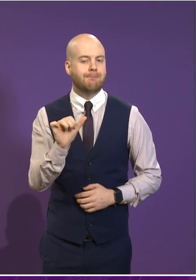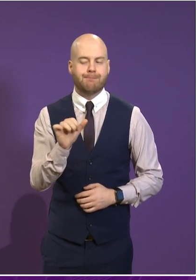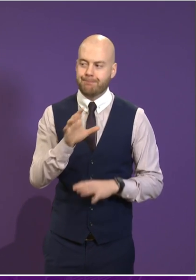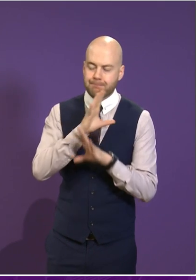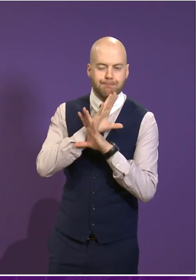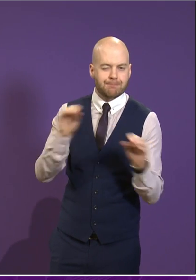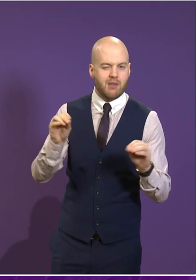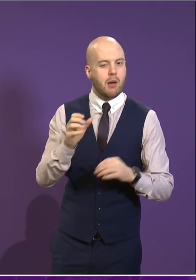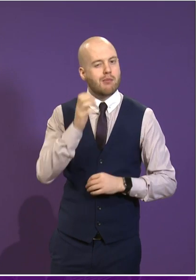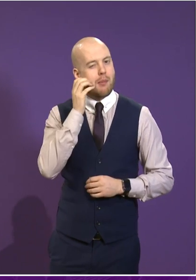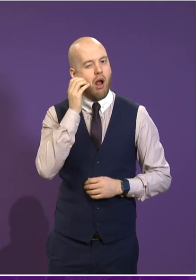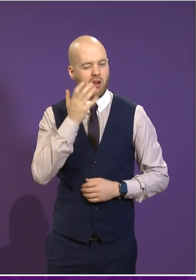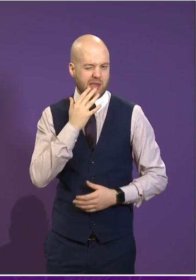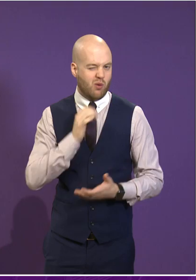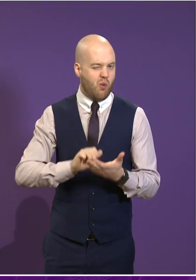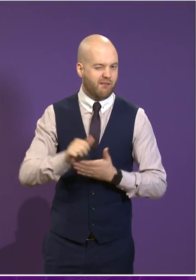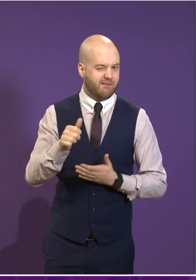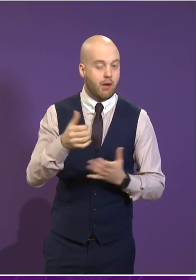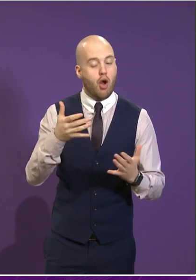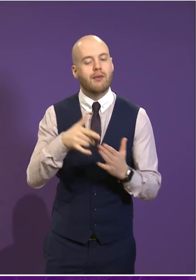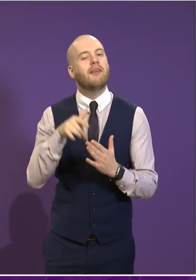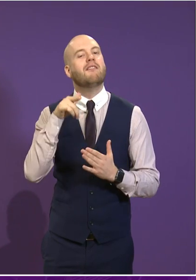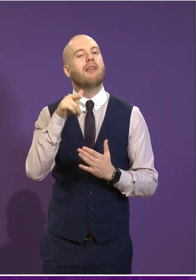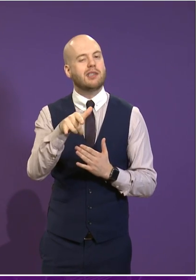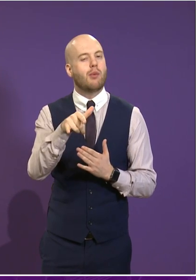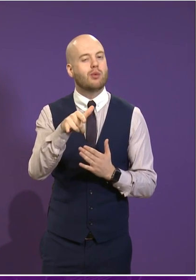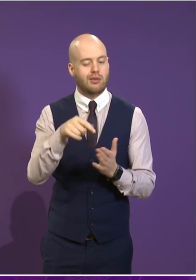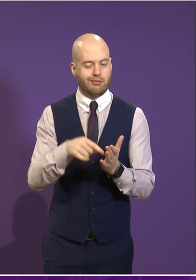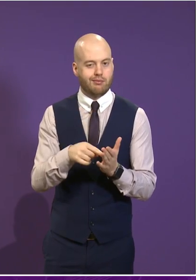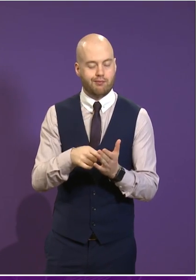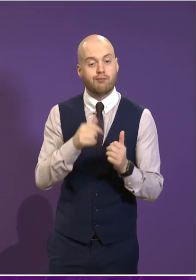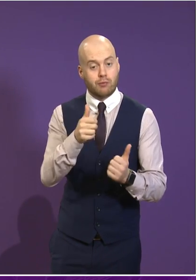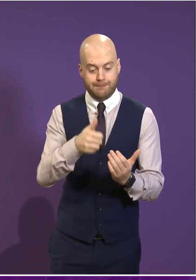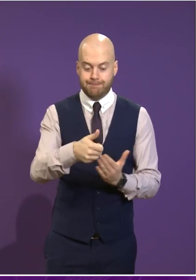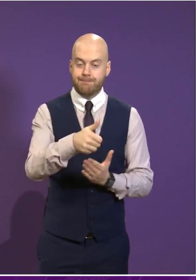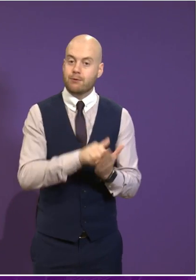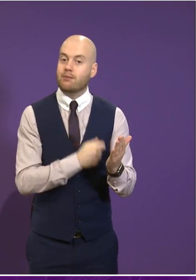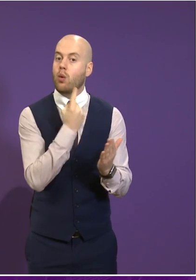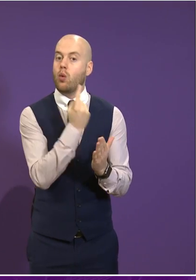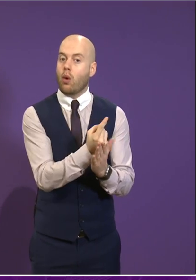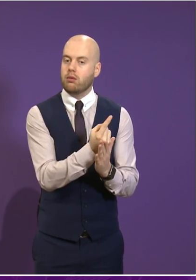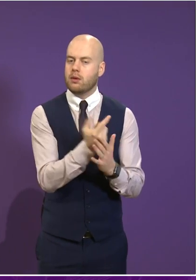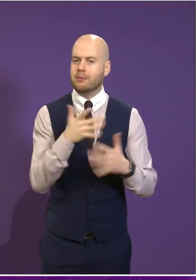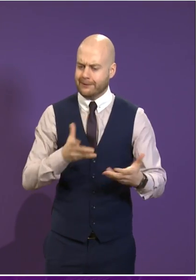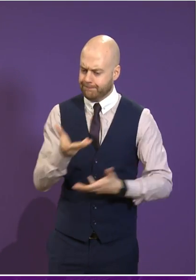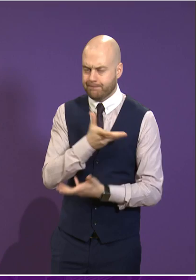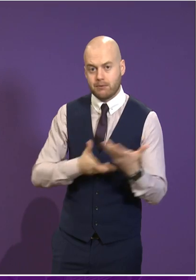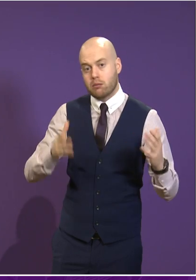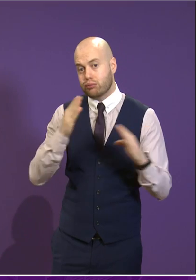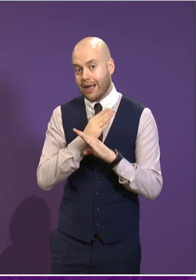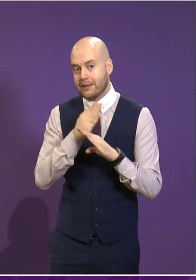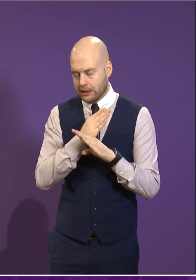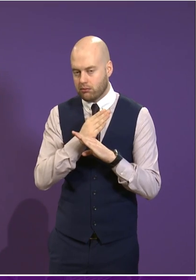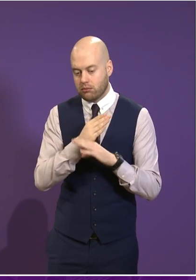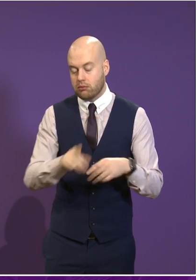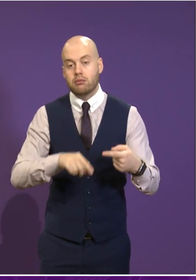switched off or on to flight mode? Agenda item one is a decision on taking business in private, and our first item of